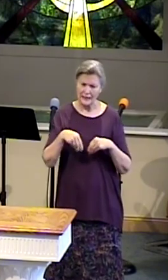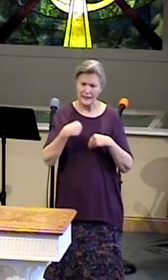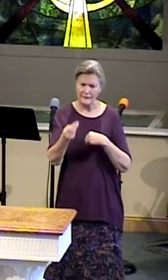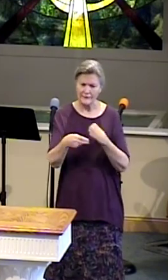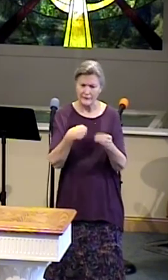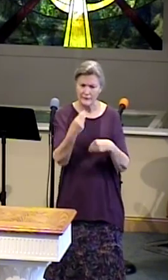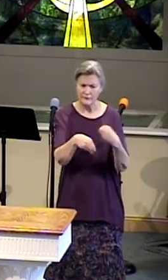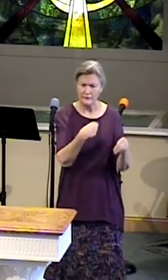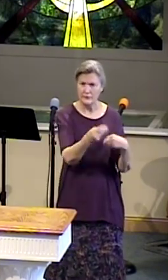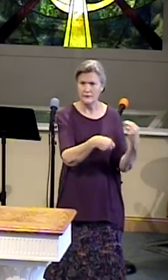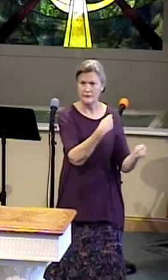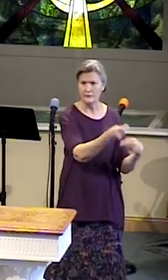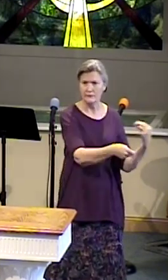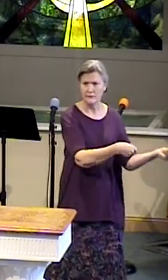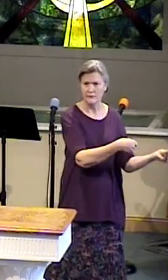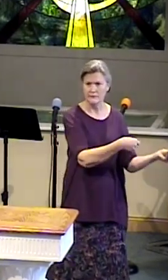giver.